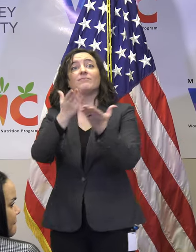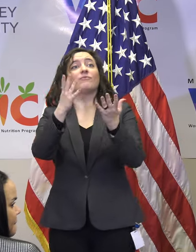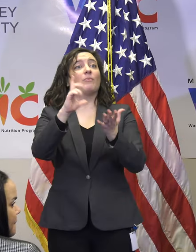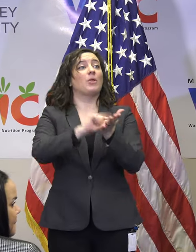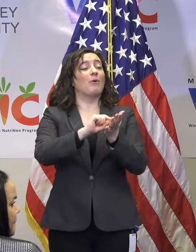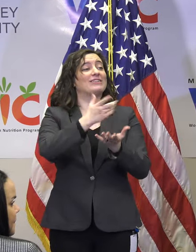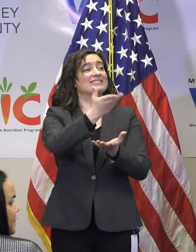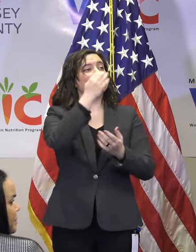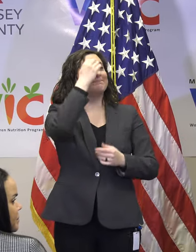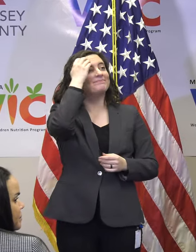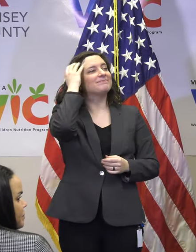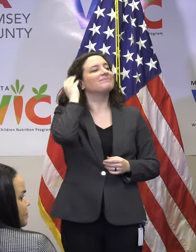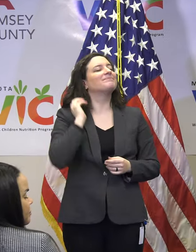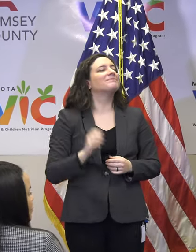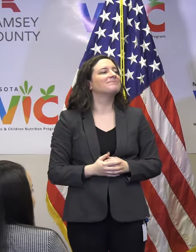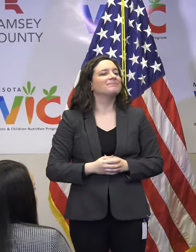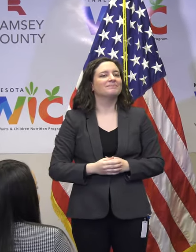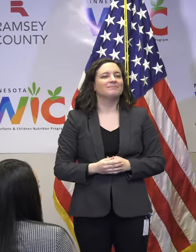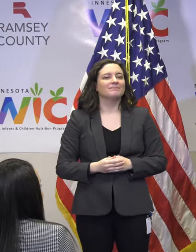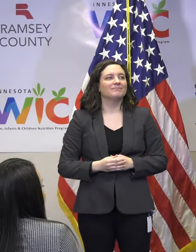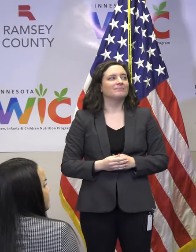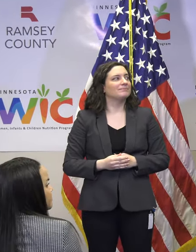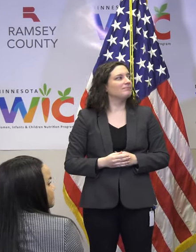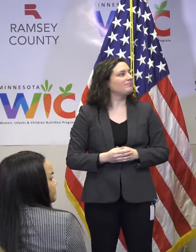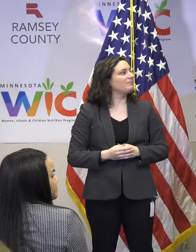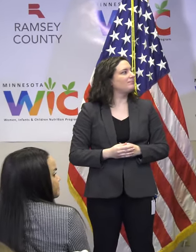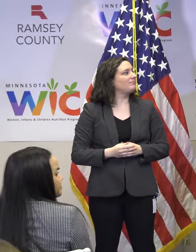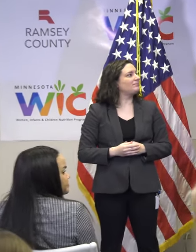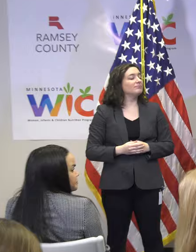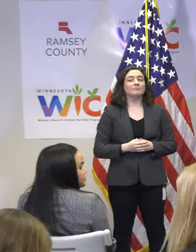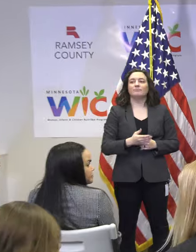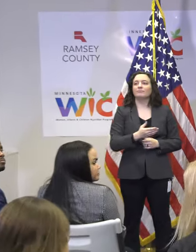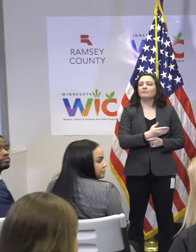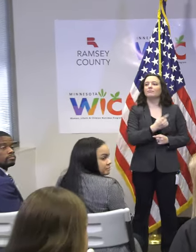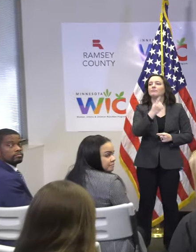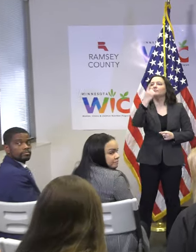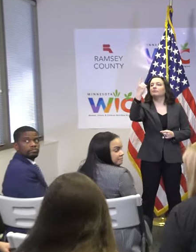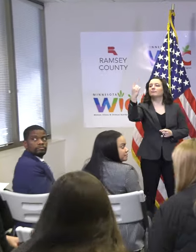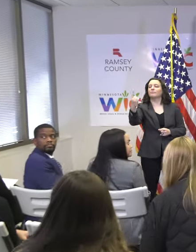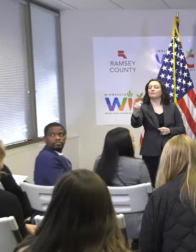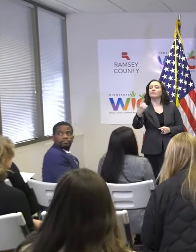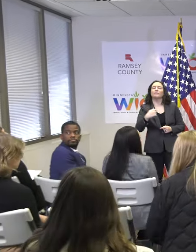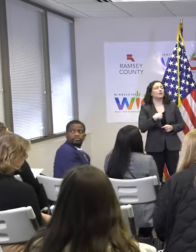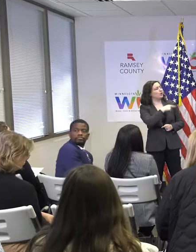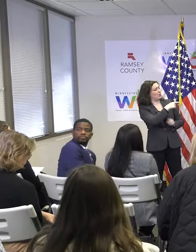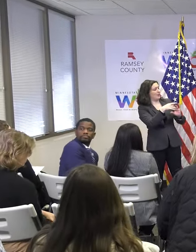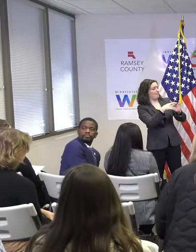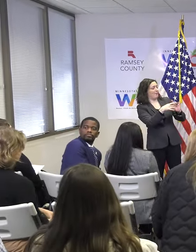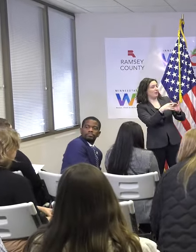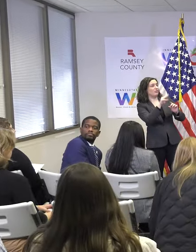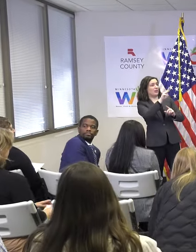or the participants. Press, any questions? You mentioned that Minnesota has funding through September. Is